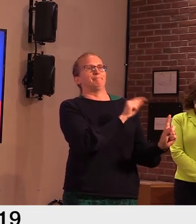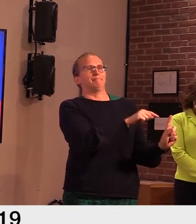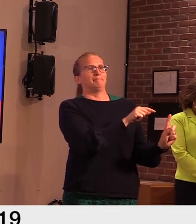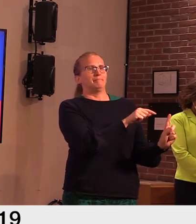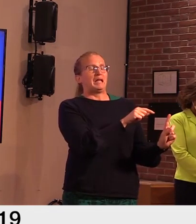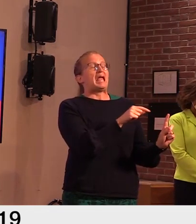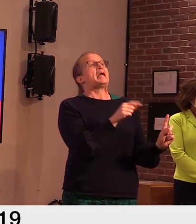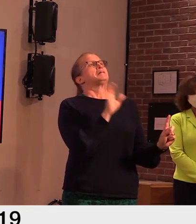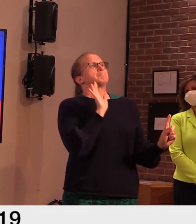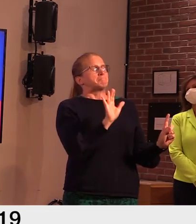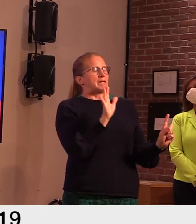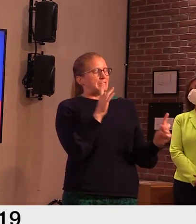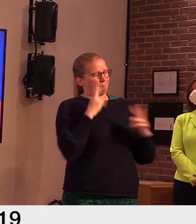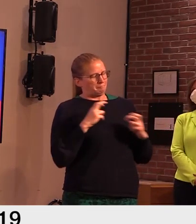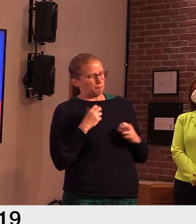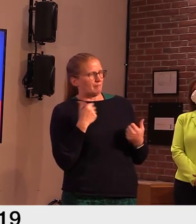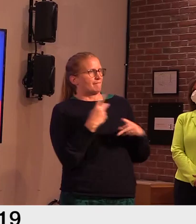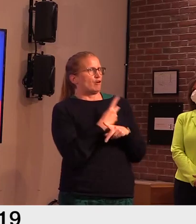of years.